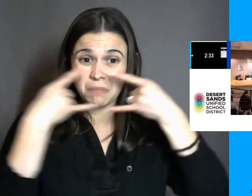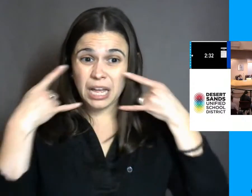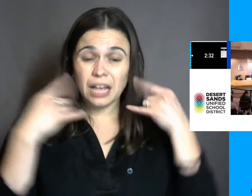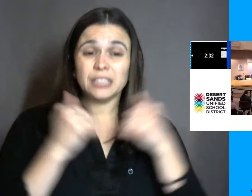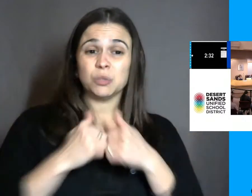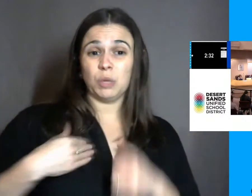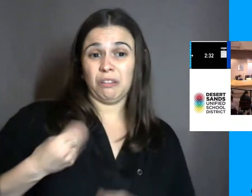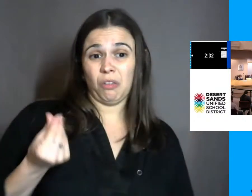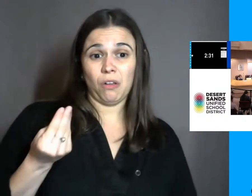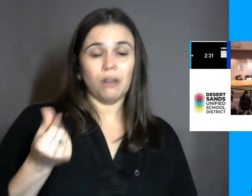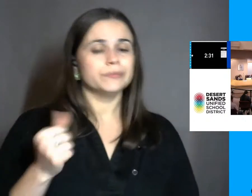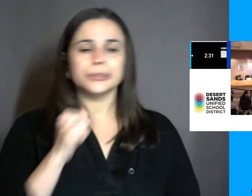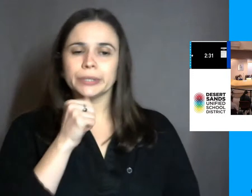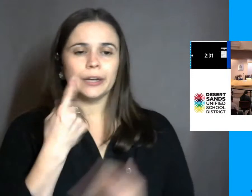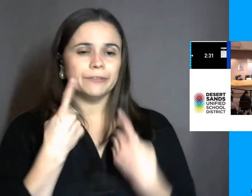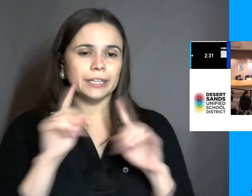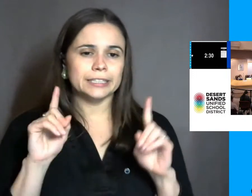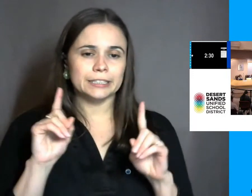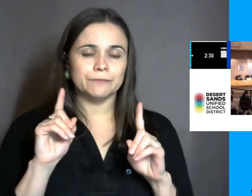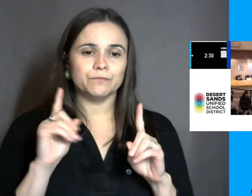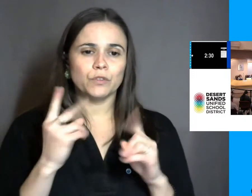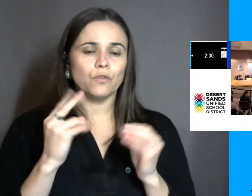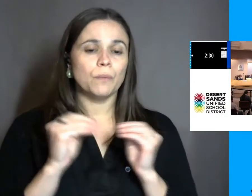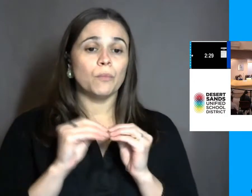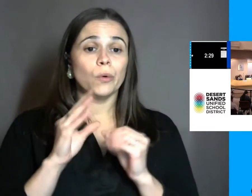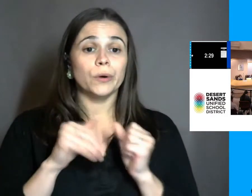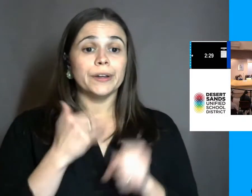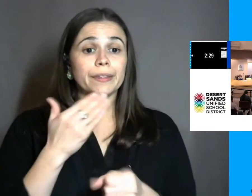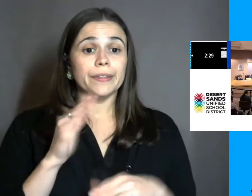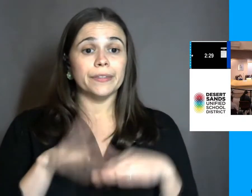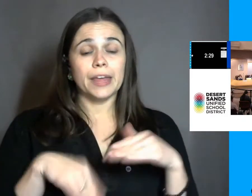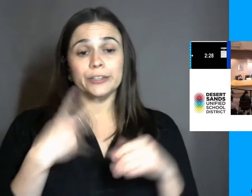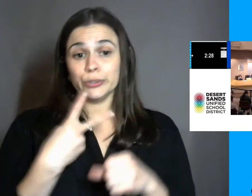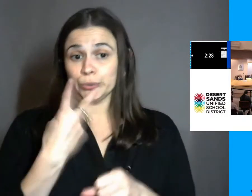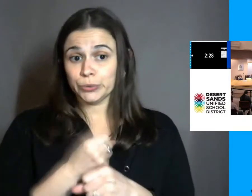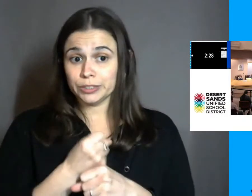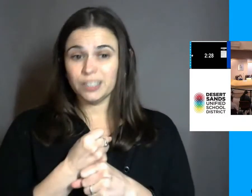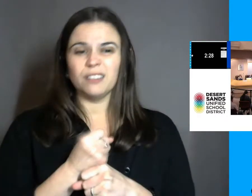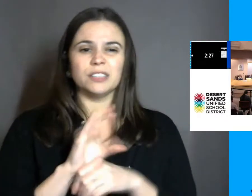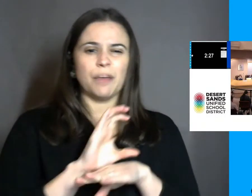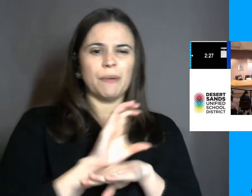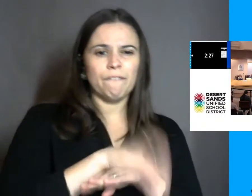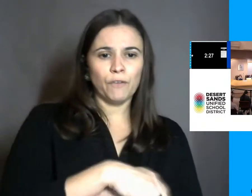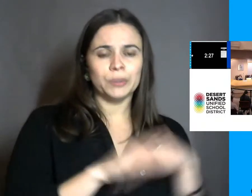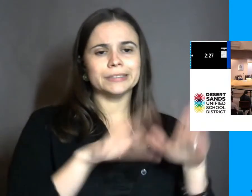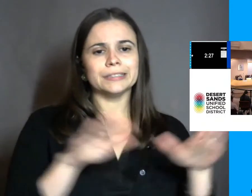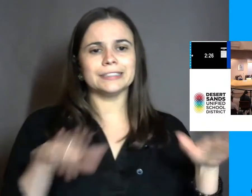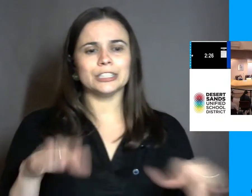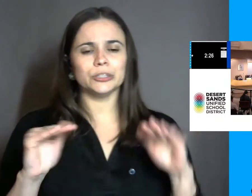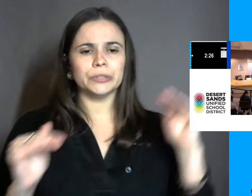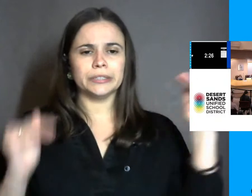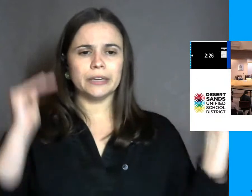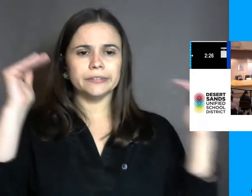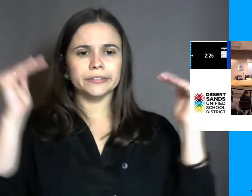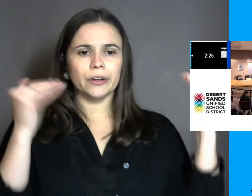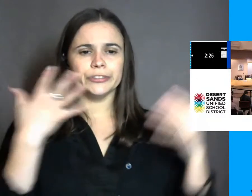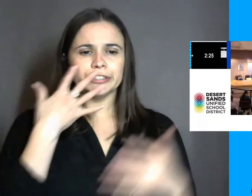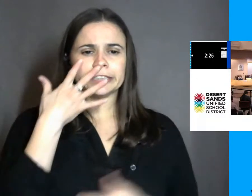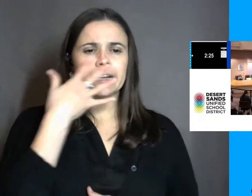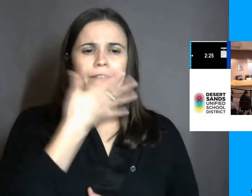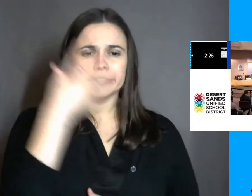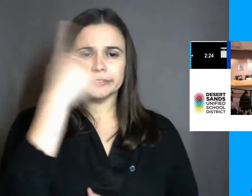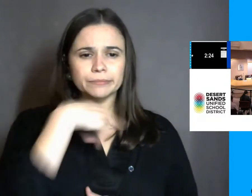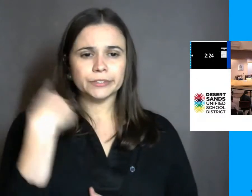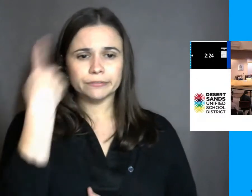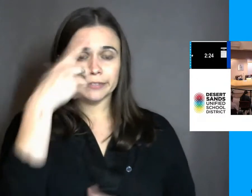over 2 years, the CDC has been forcing both children and adults to cover their faces to participate